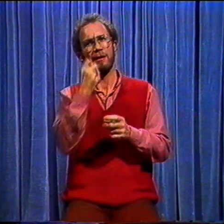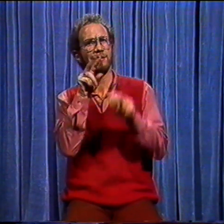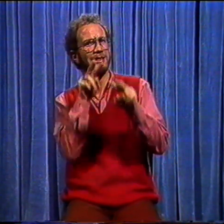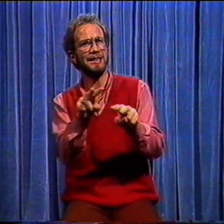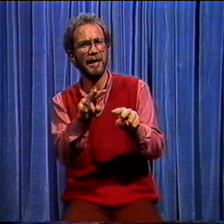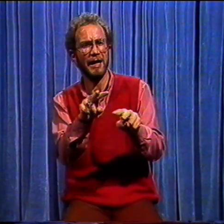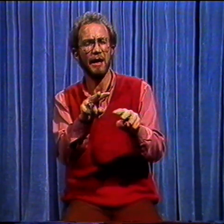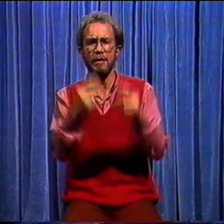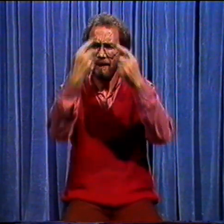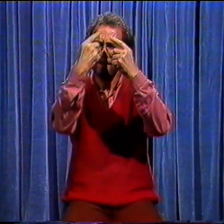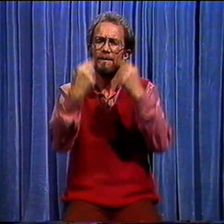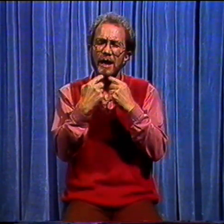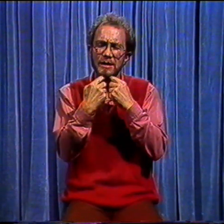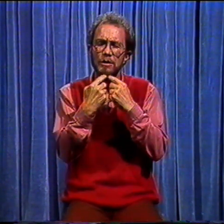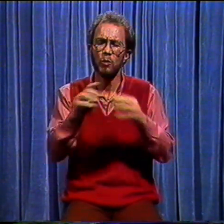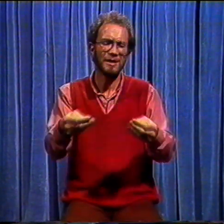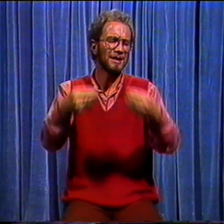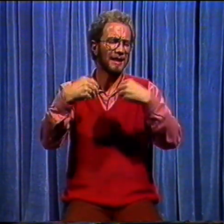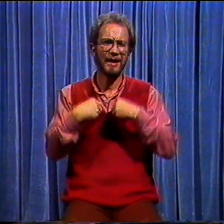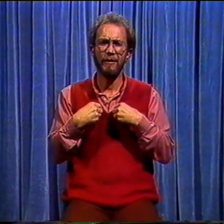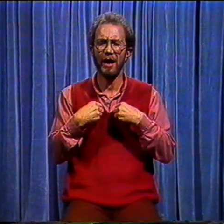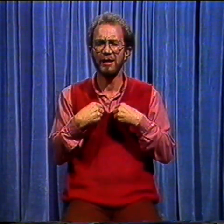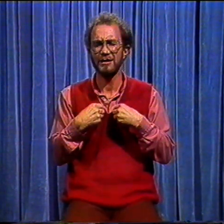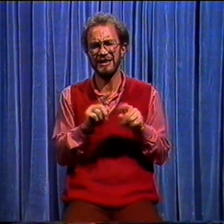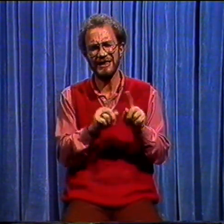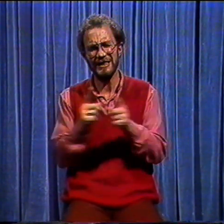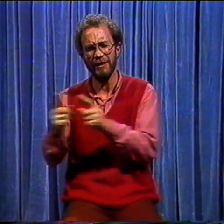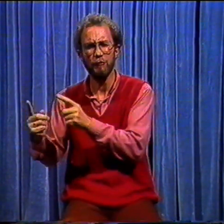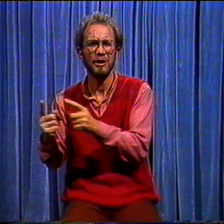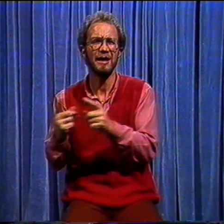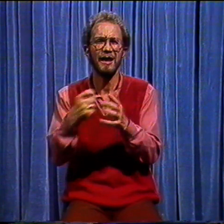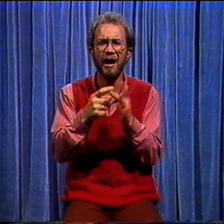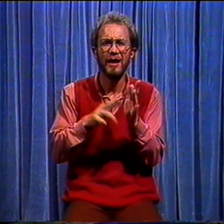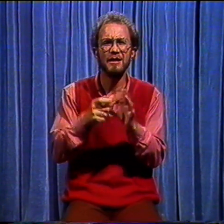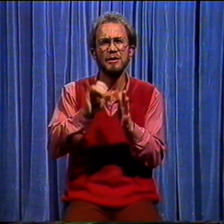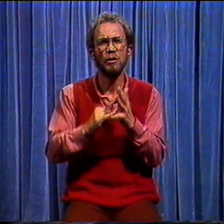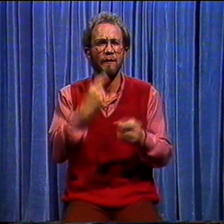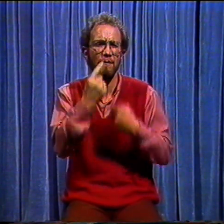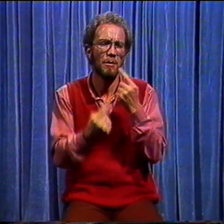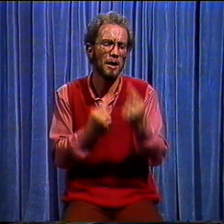we can see that the face was giving us different kinds of information.